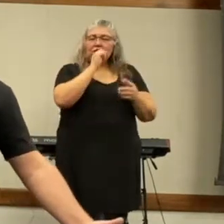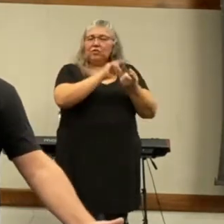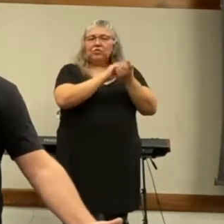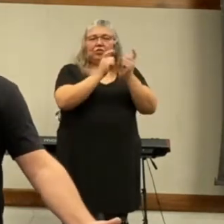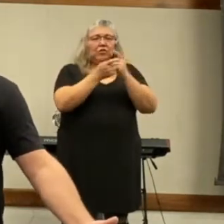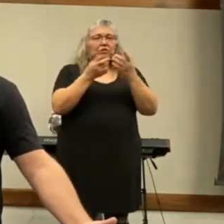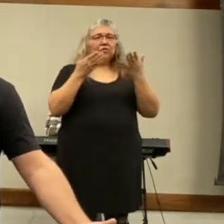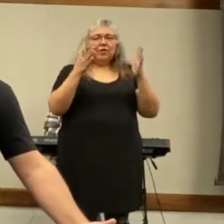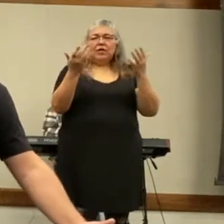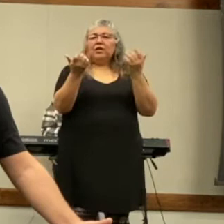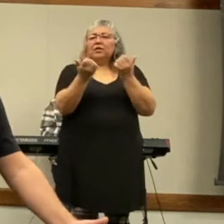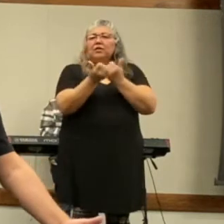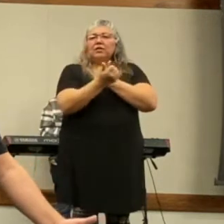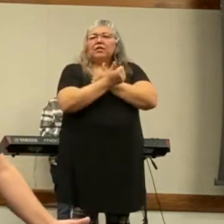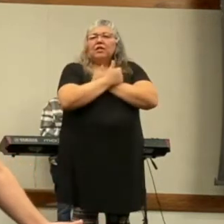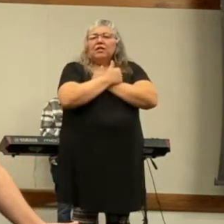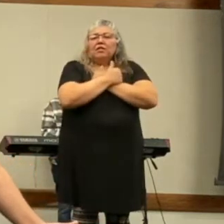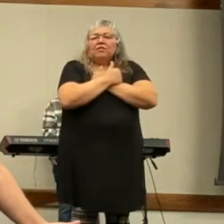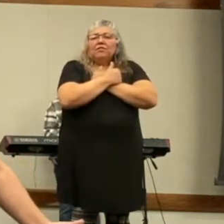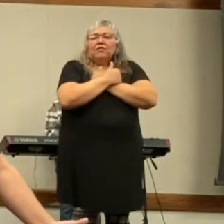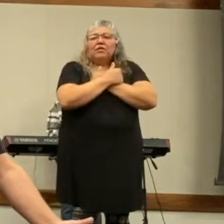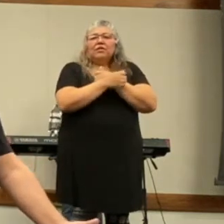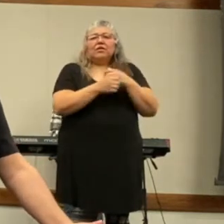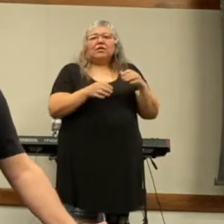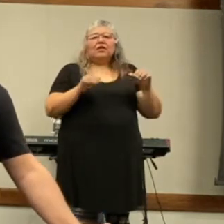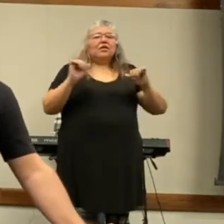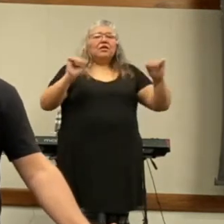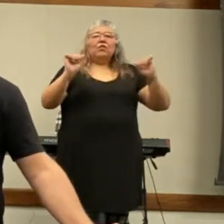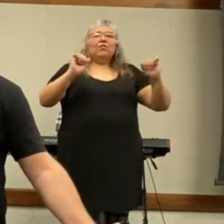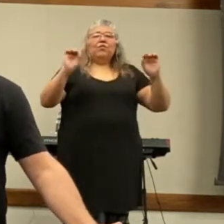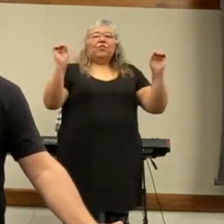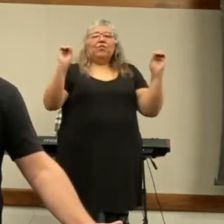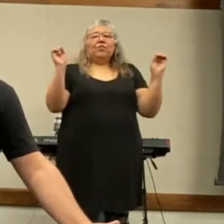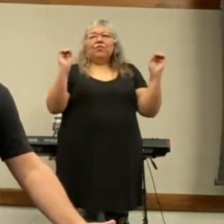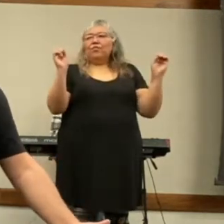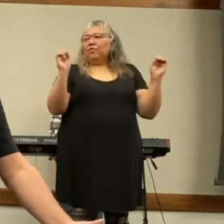the way you love us. It's unshakable.